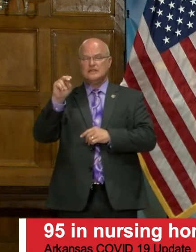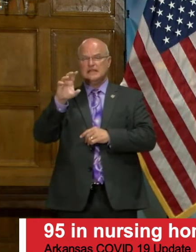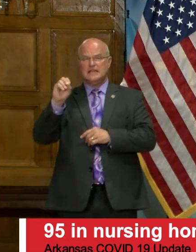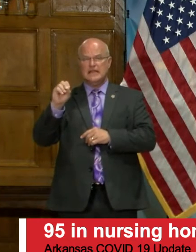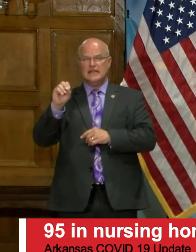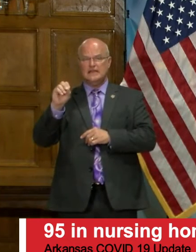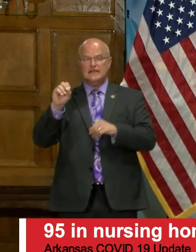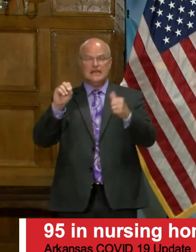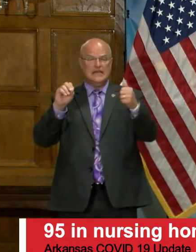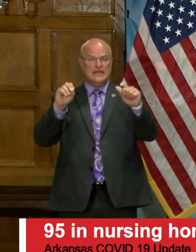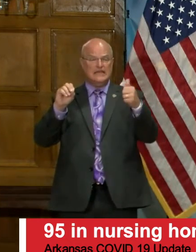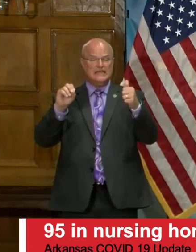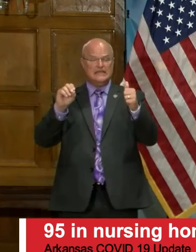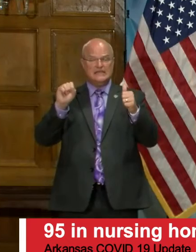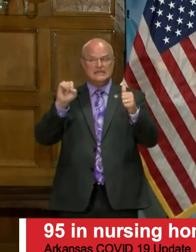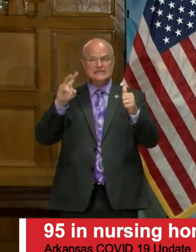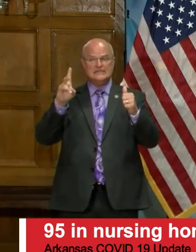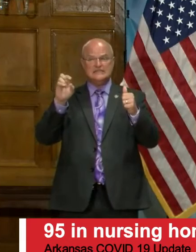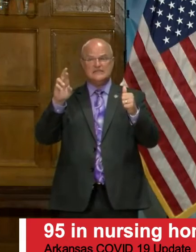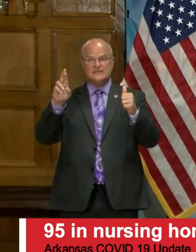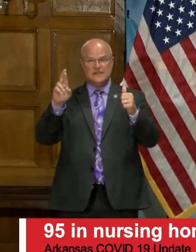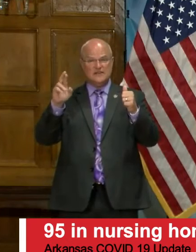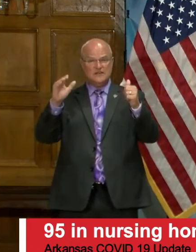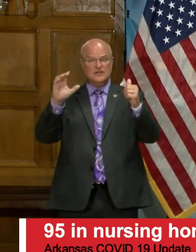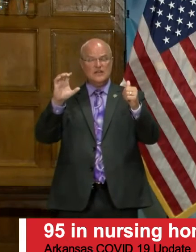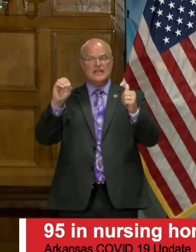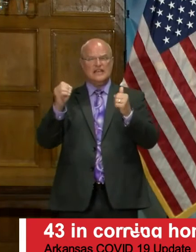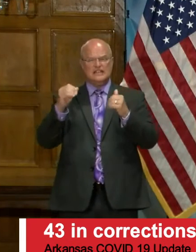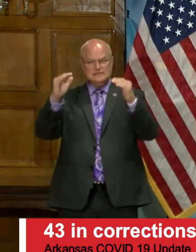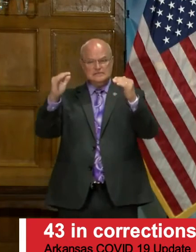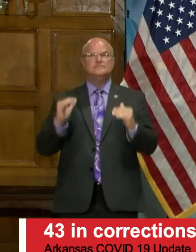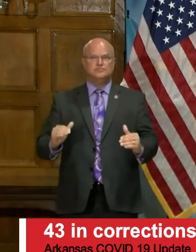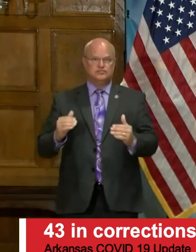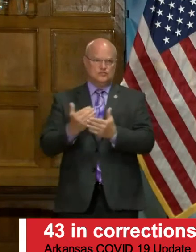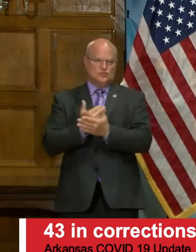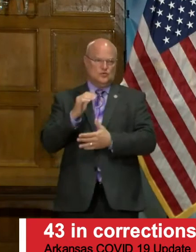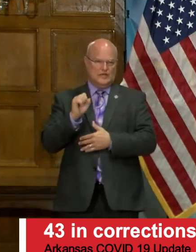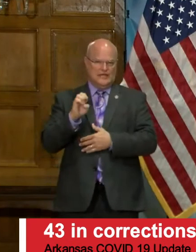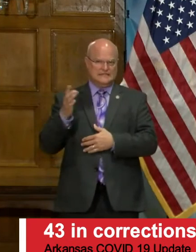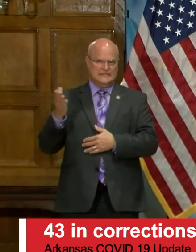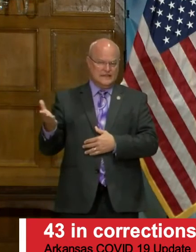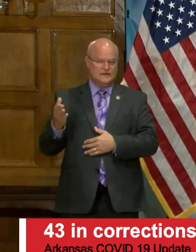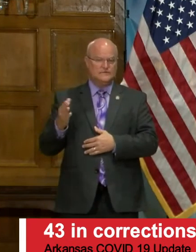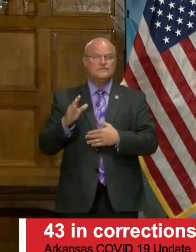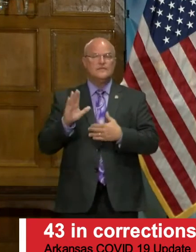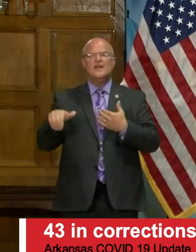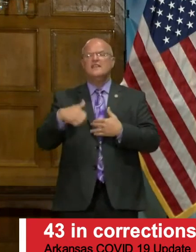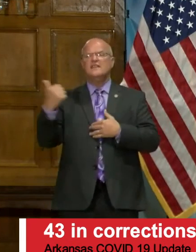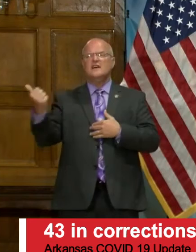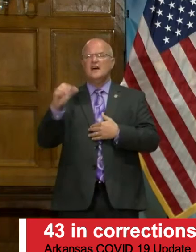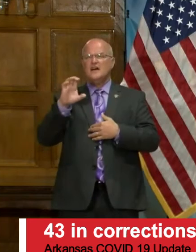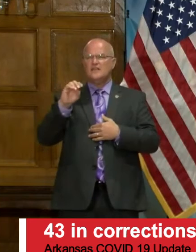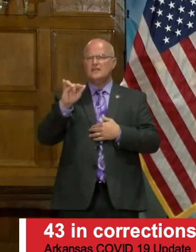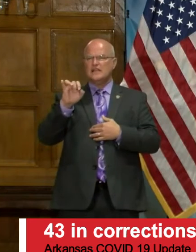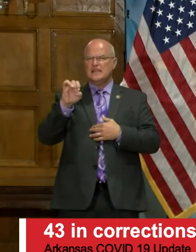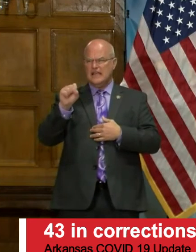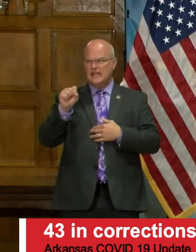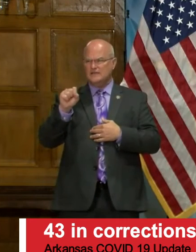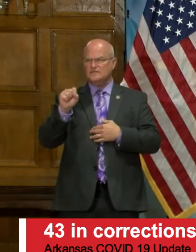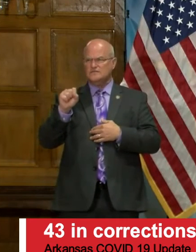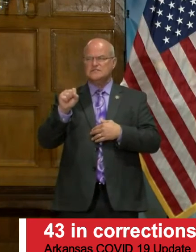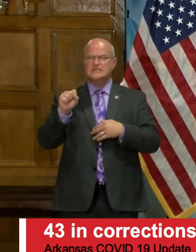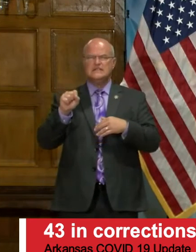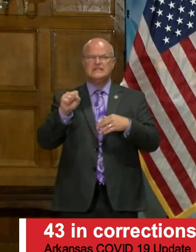Sevier County, which is a significant decrease in the number of new cases there, and all the other counties